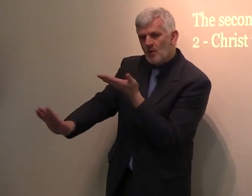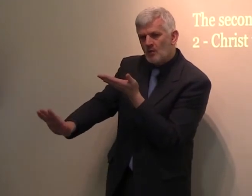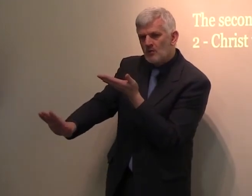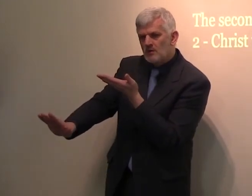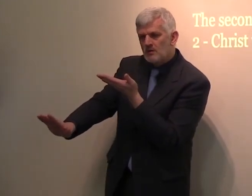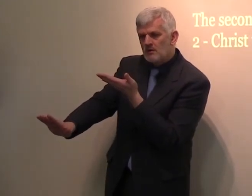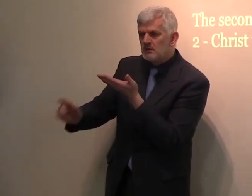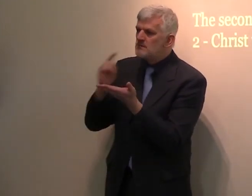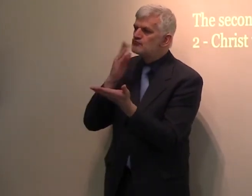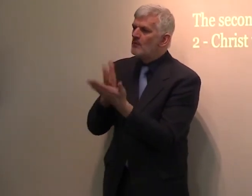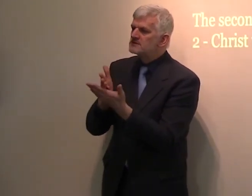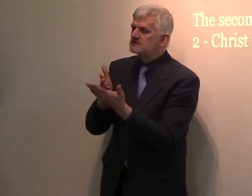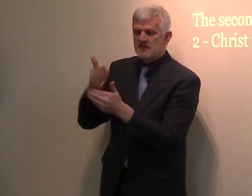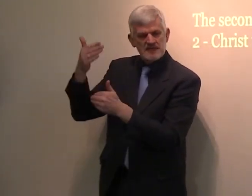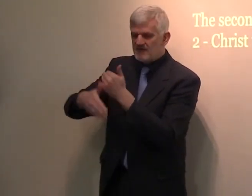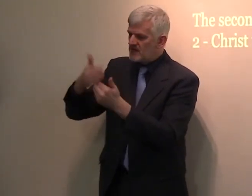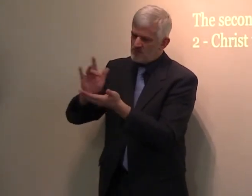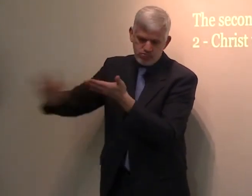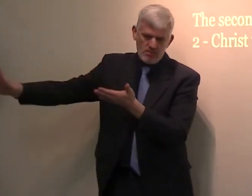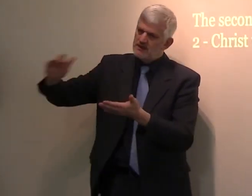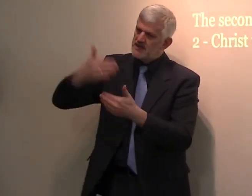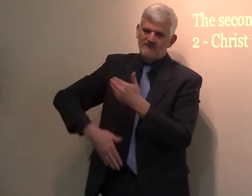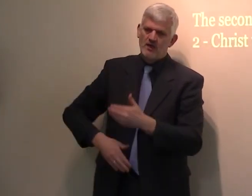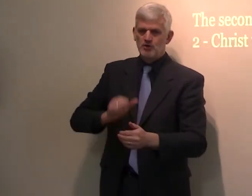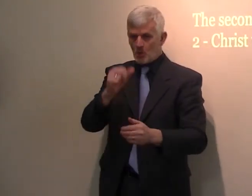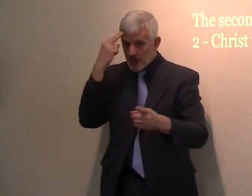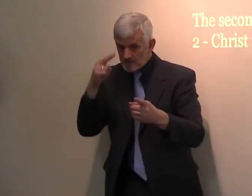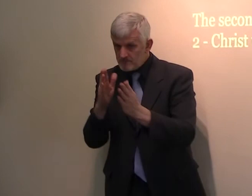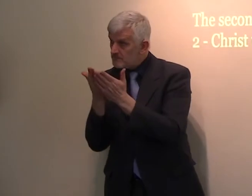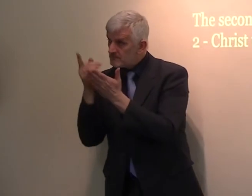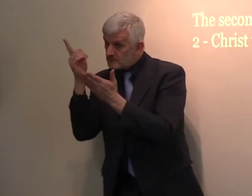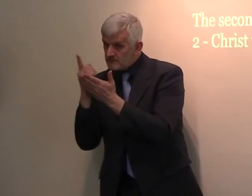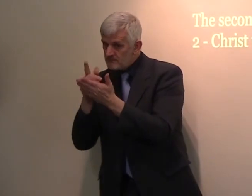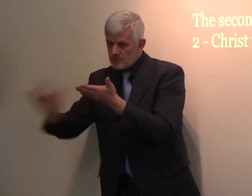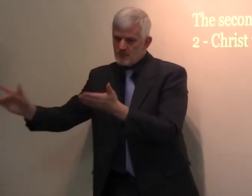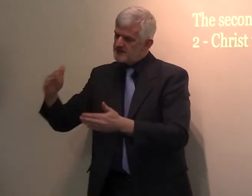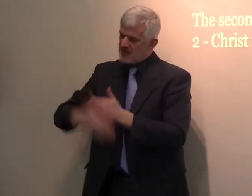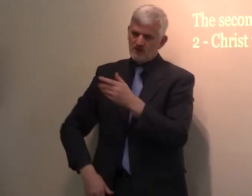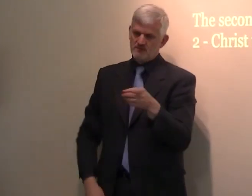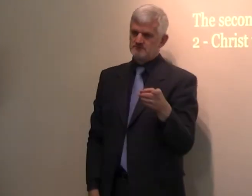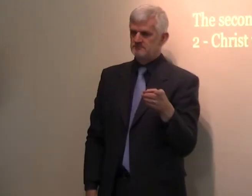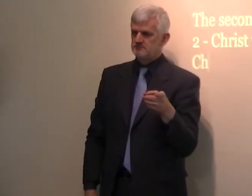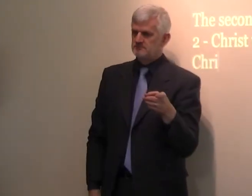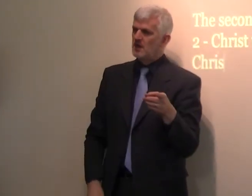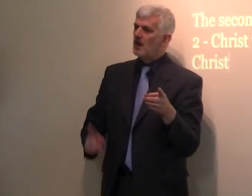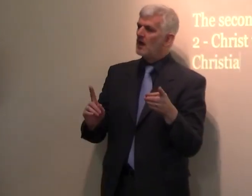he will never blot out, he will never erase the name of the believer from his book. Why?